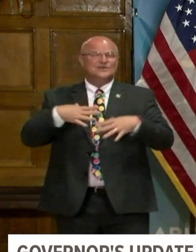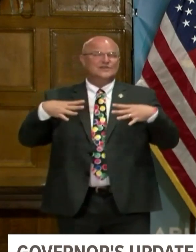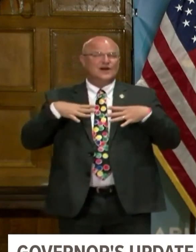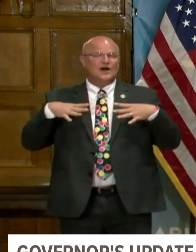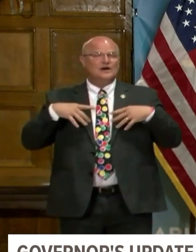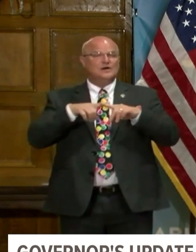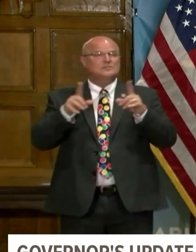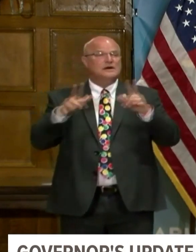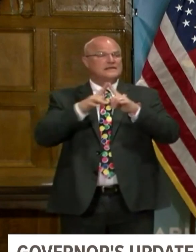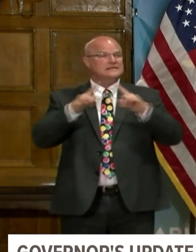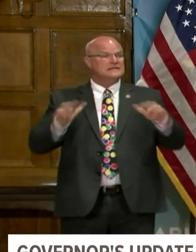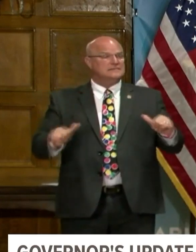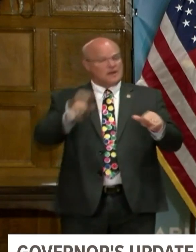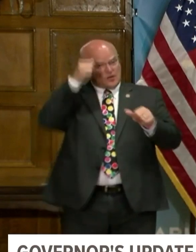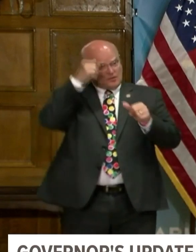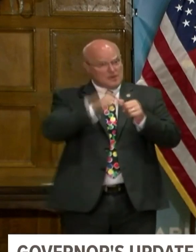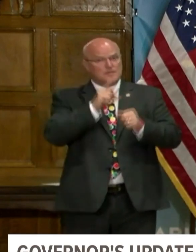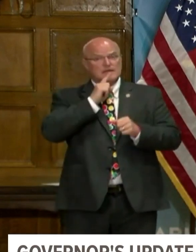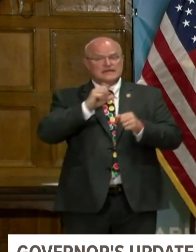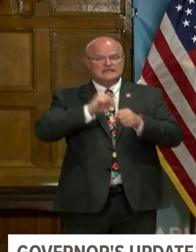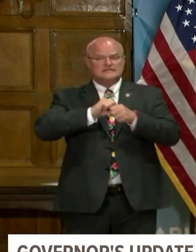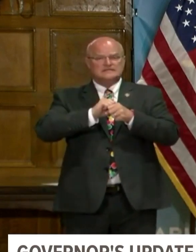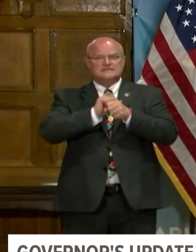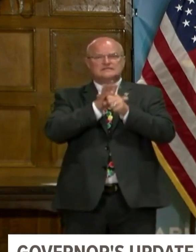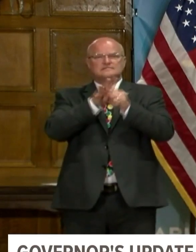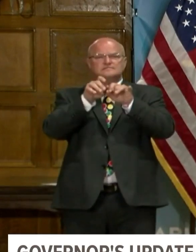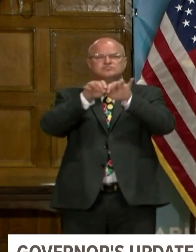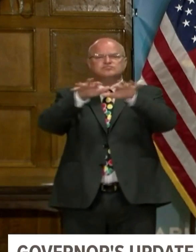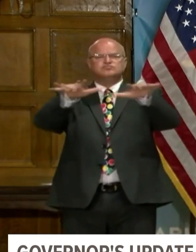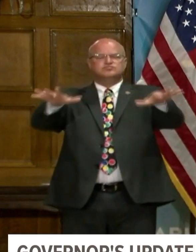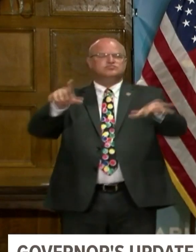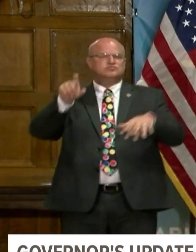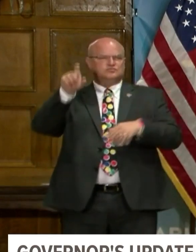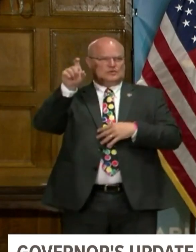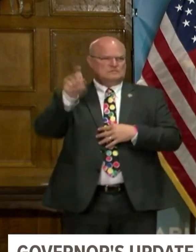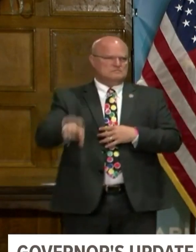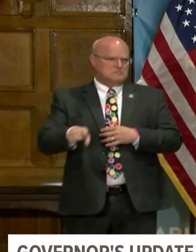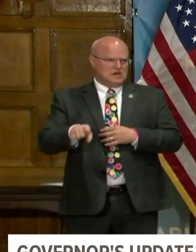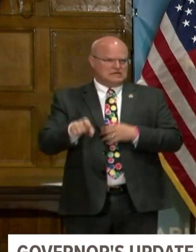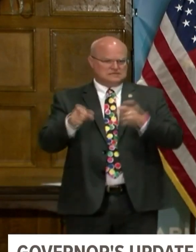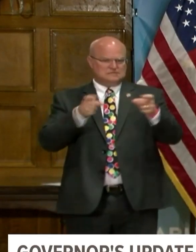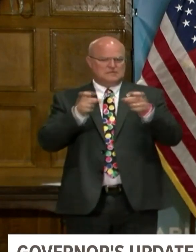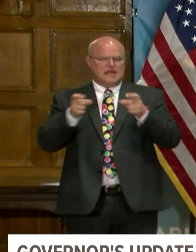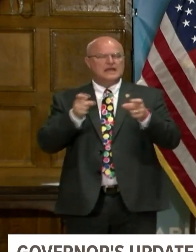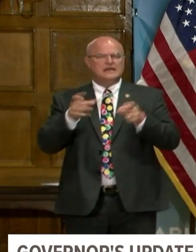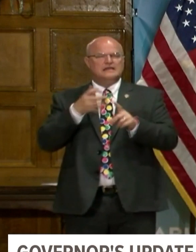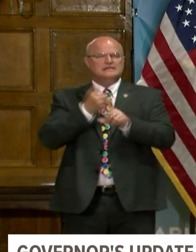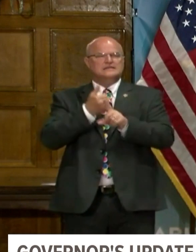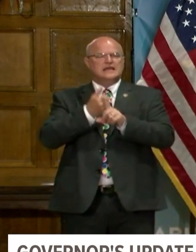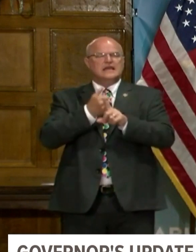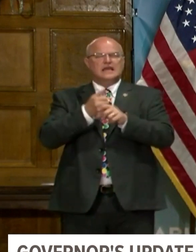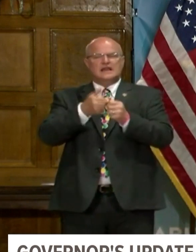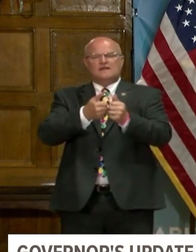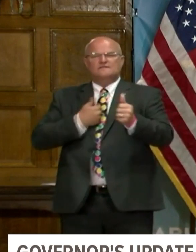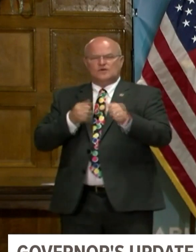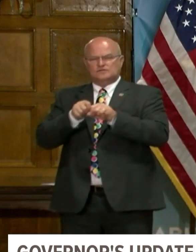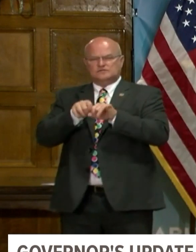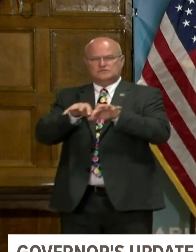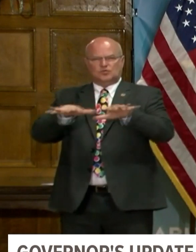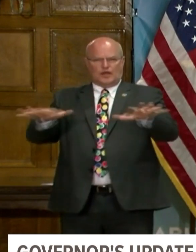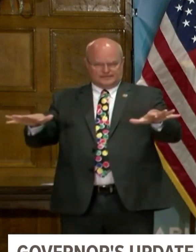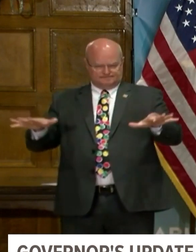but at the same time, remember there is a virus out there that we have to manage and avoid the spread.